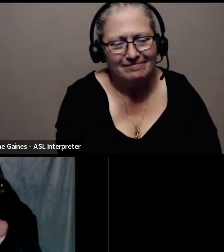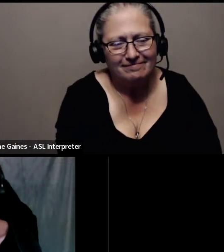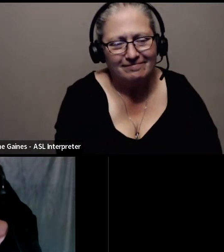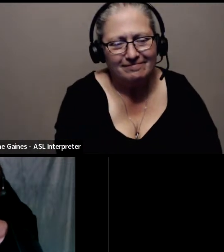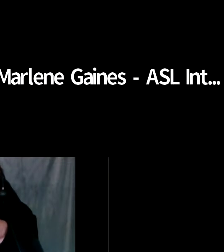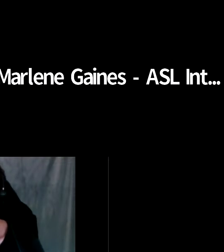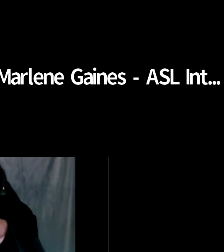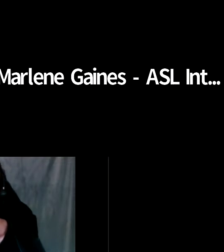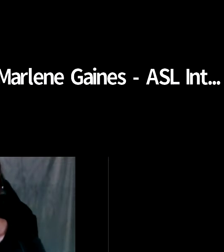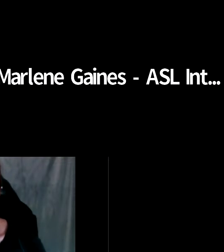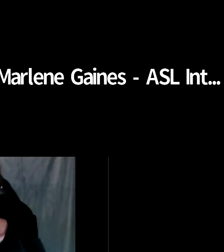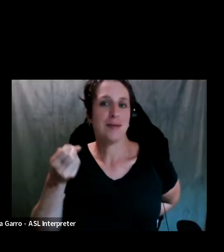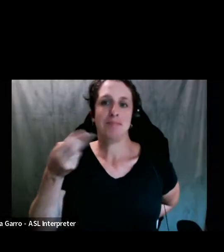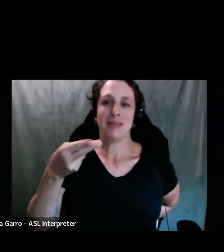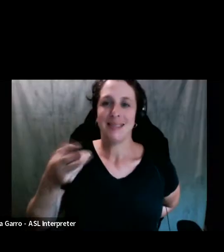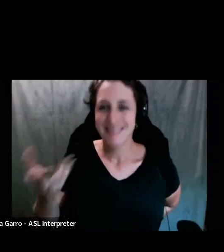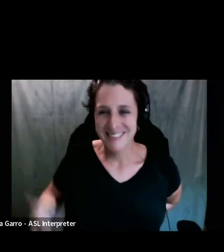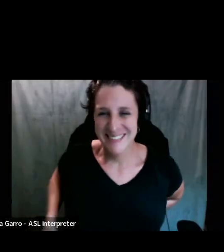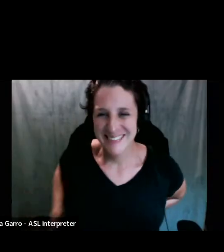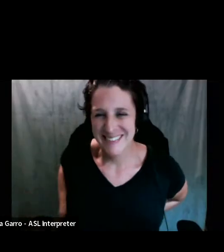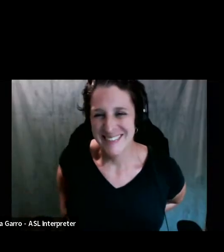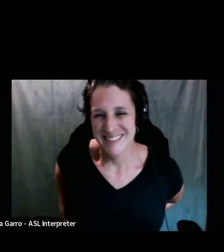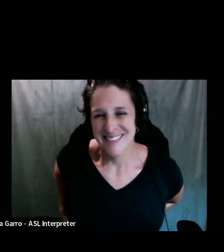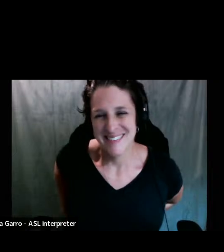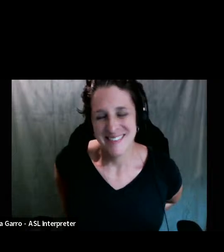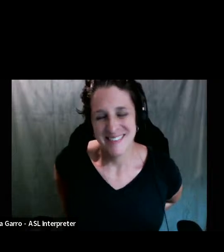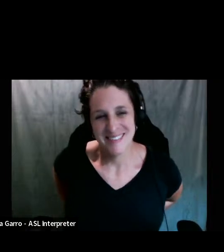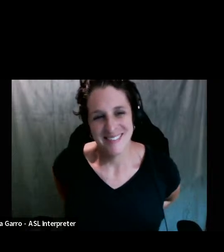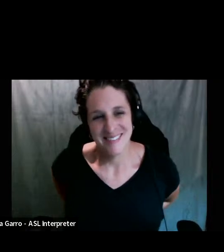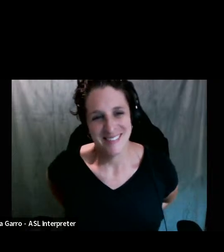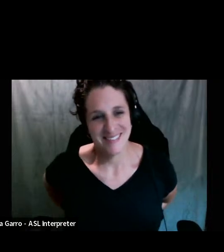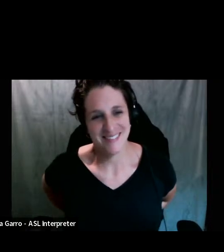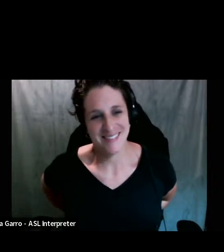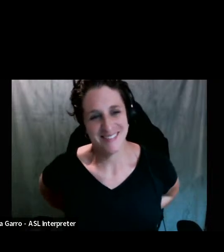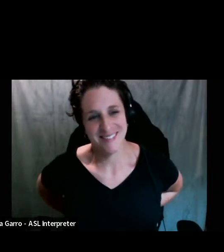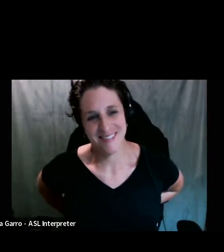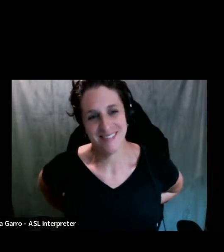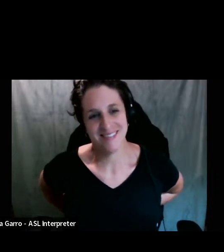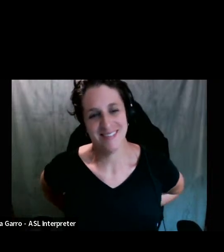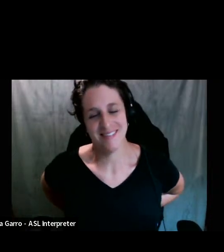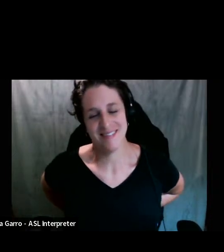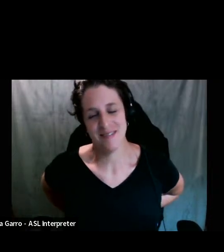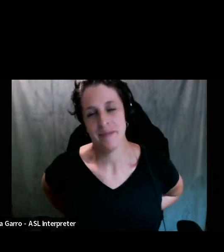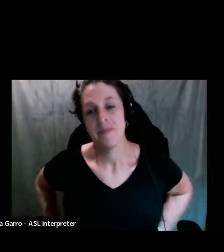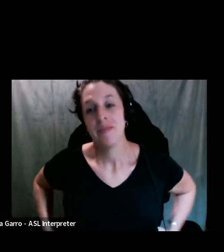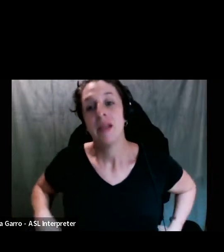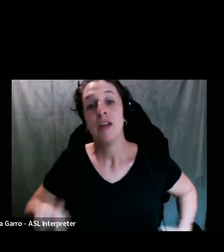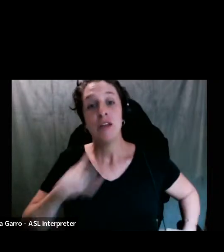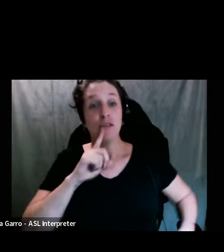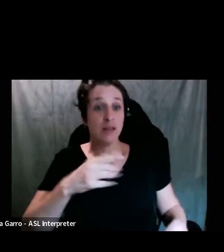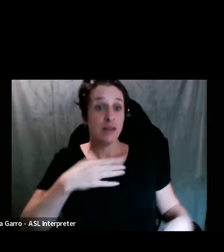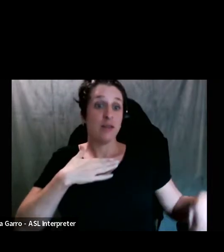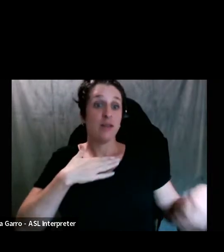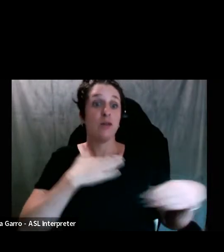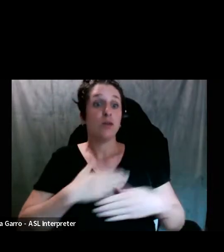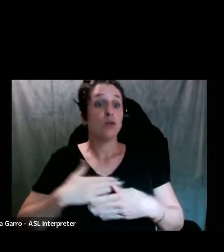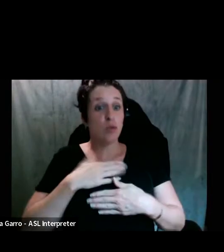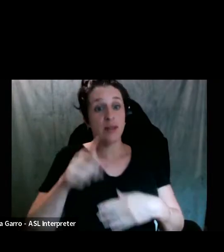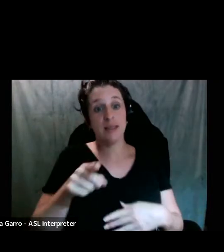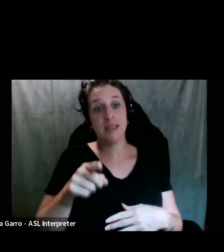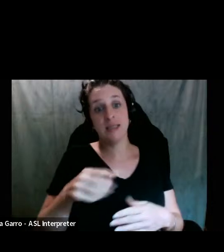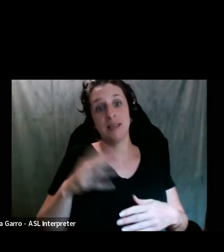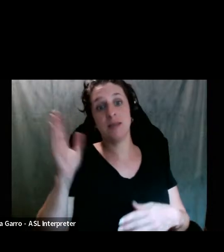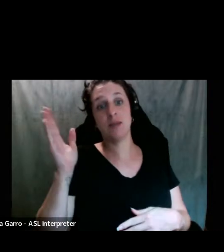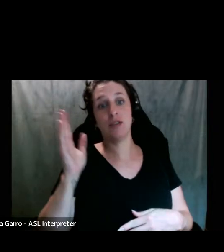that. So I know, right? But what I will say is what I really found enjoyable about this presentation was just the reflectiveness of